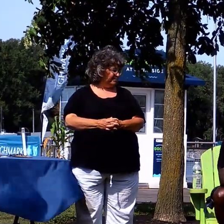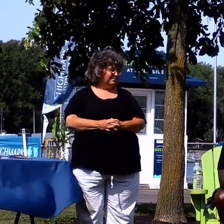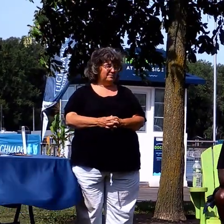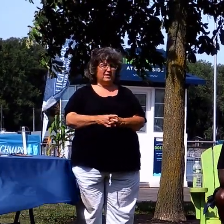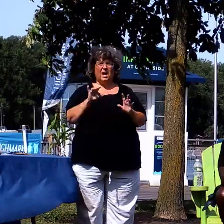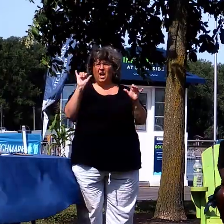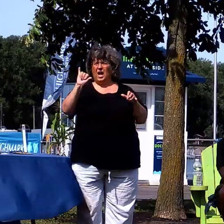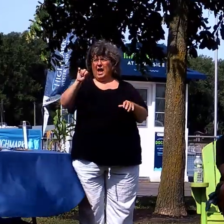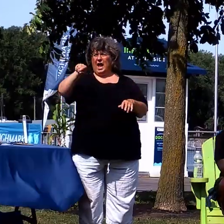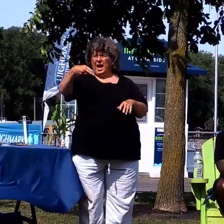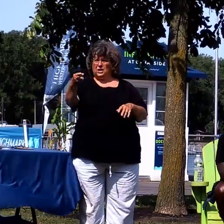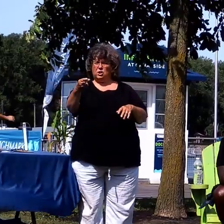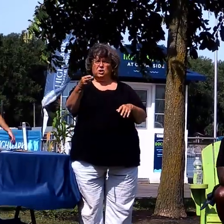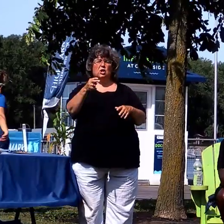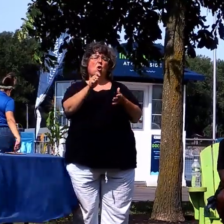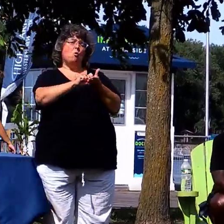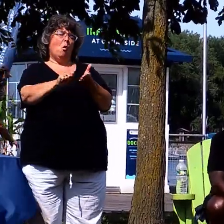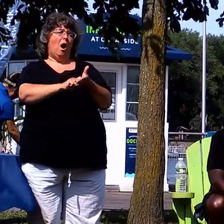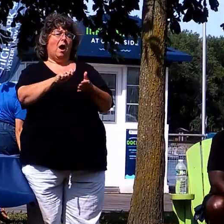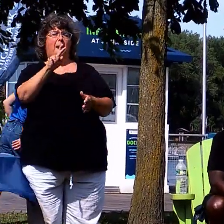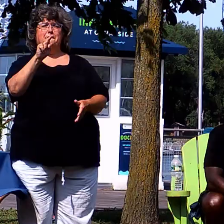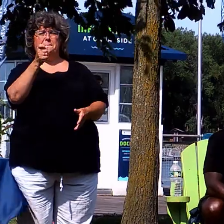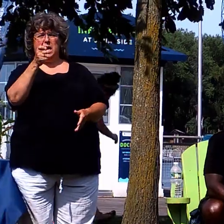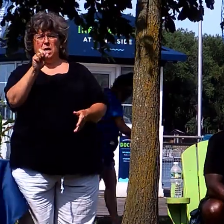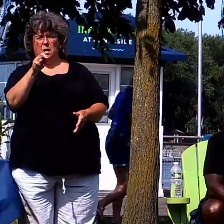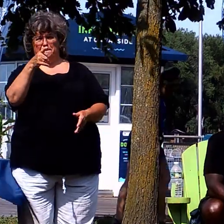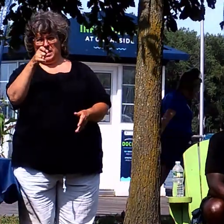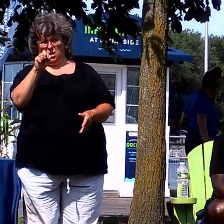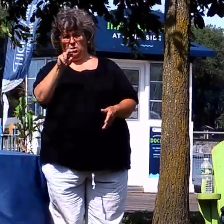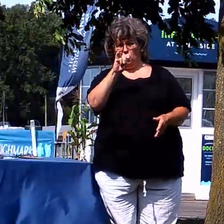All right, so this is Ish by Peter Reynolds.